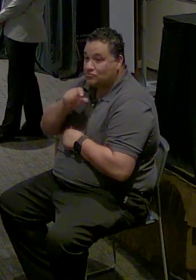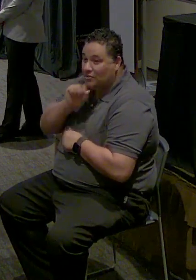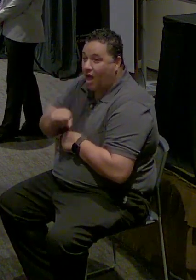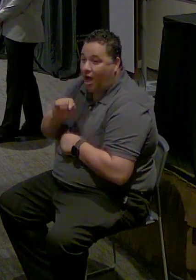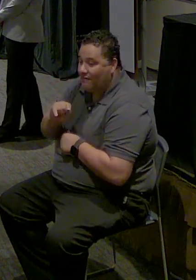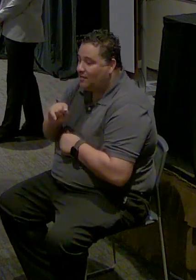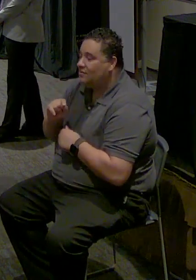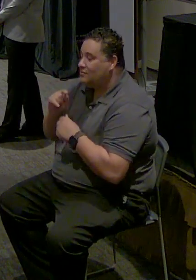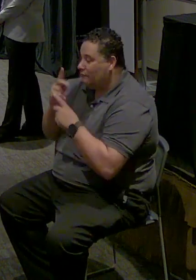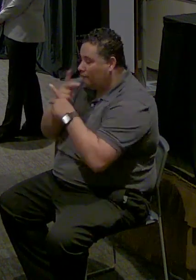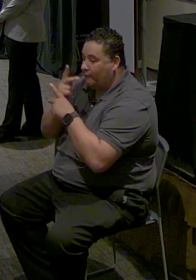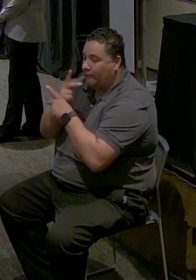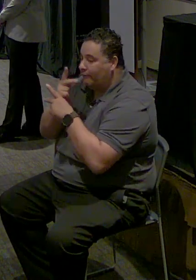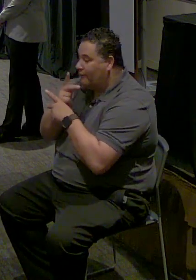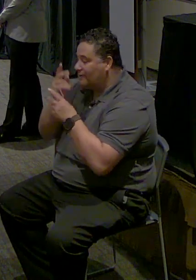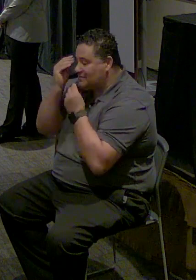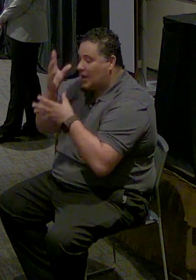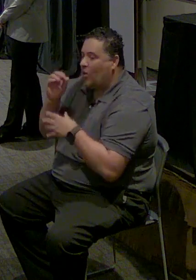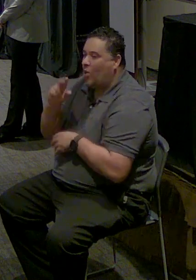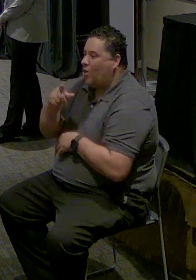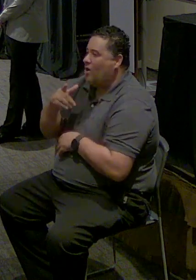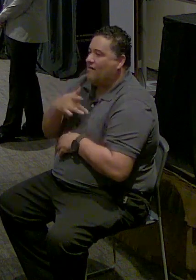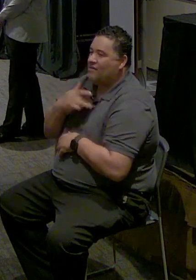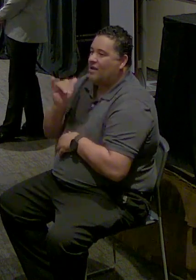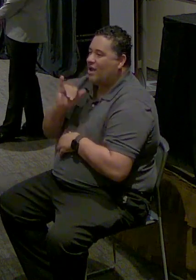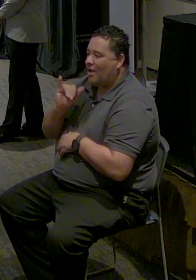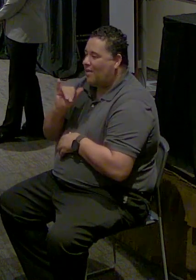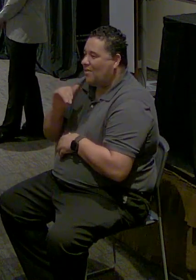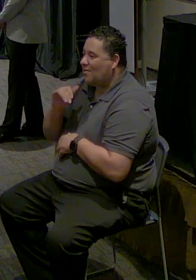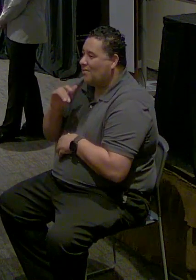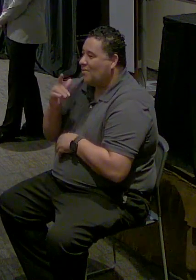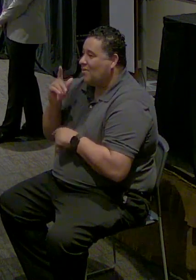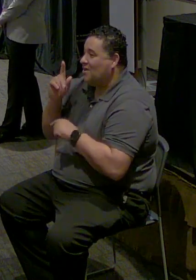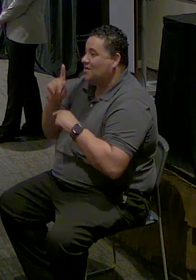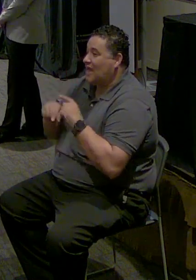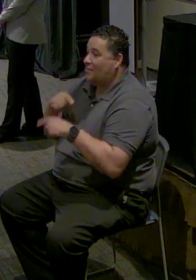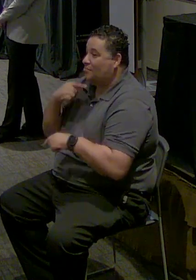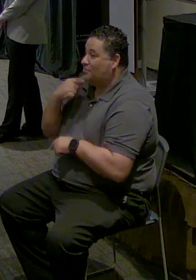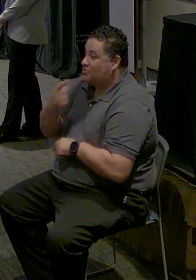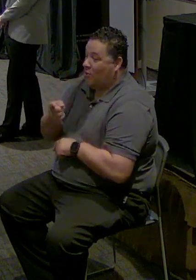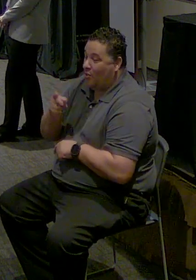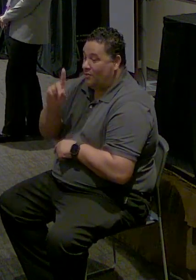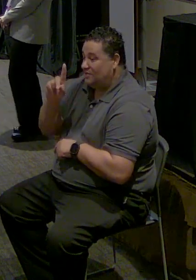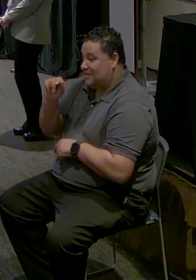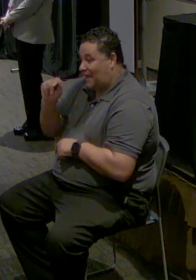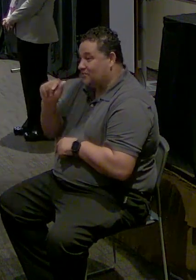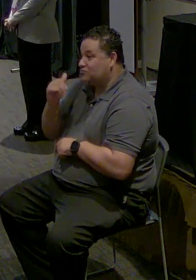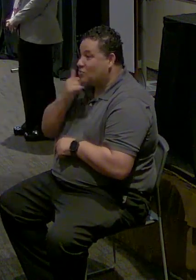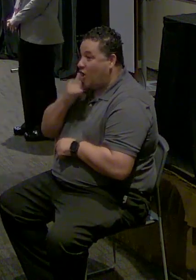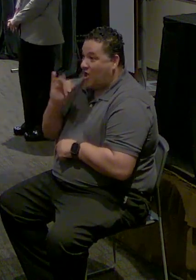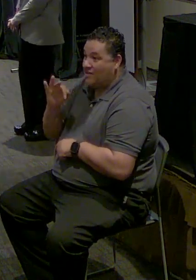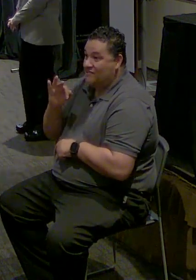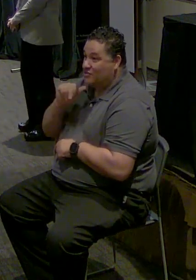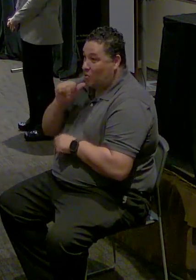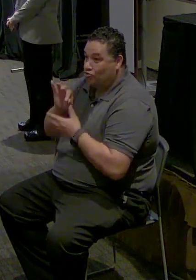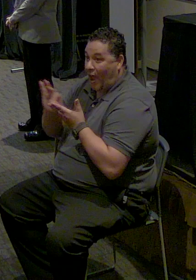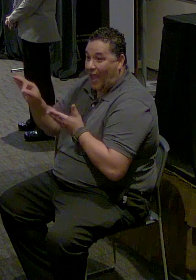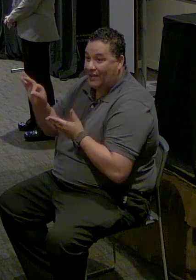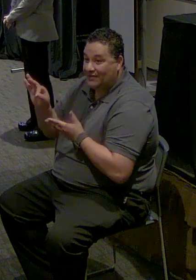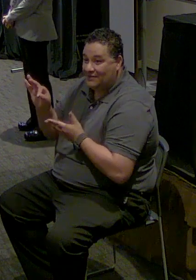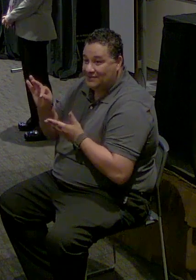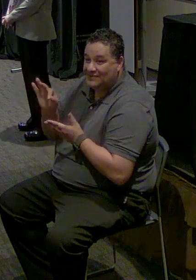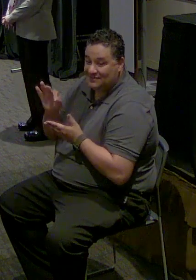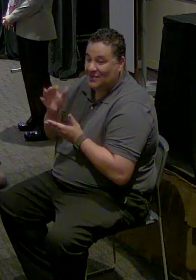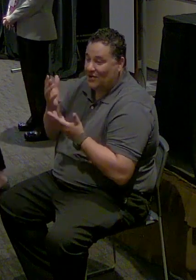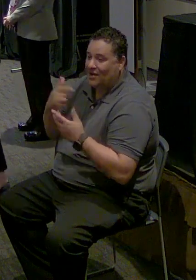data, or you feel like you can't be told the data's wrong if you don't track it. Why bother tracking it? So I'm